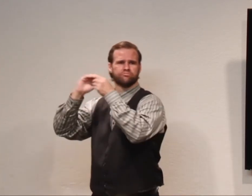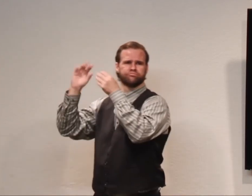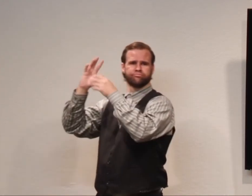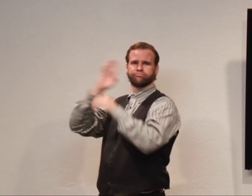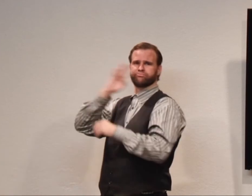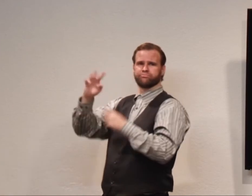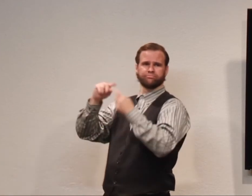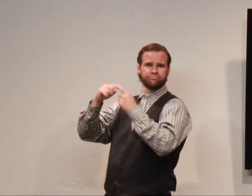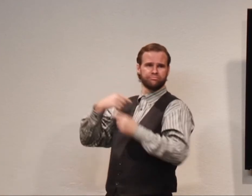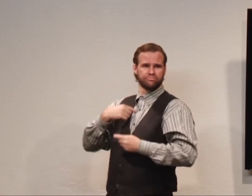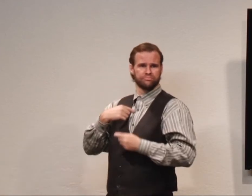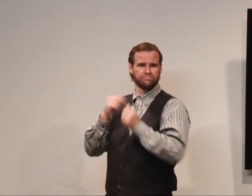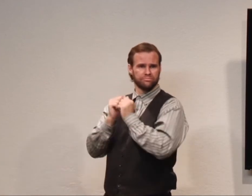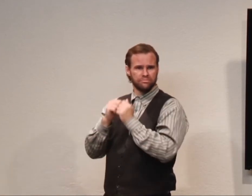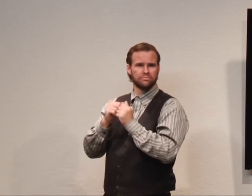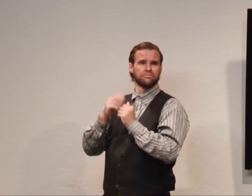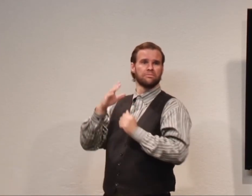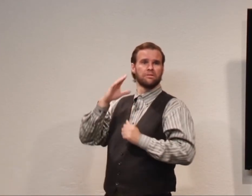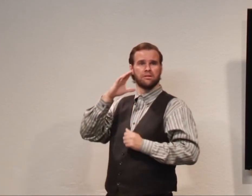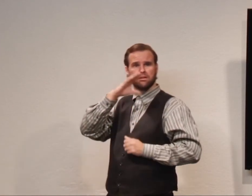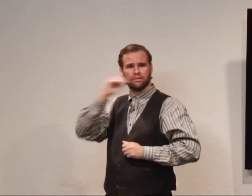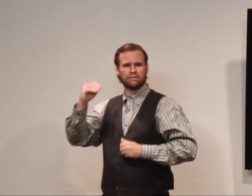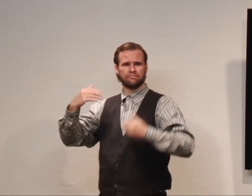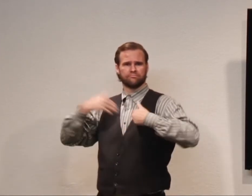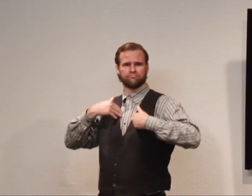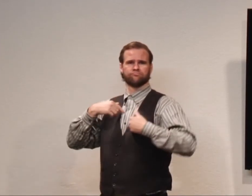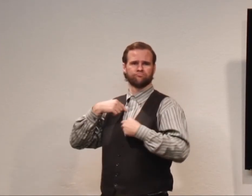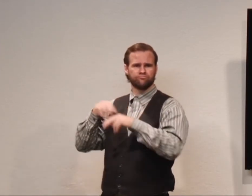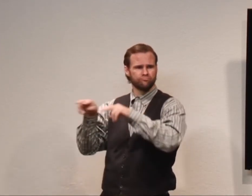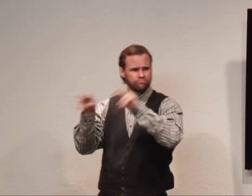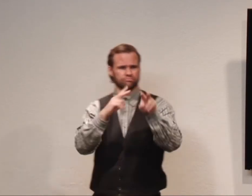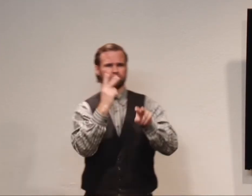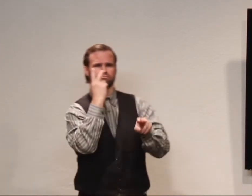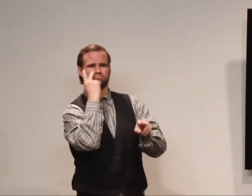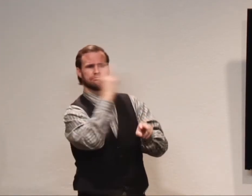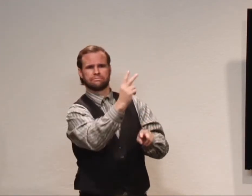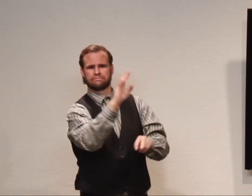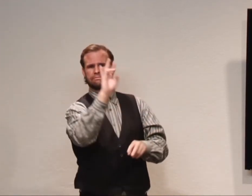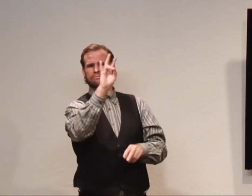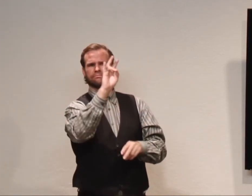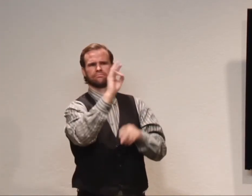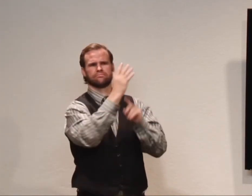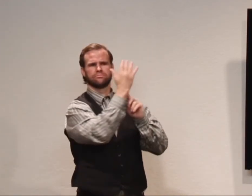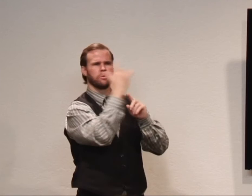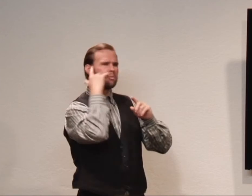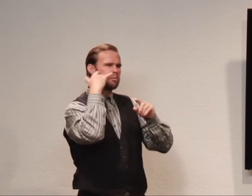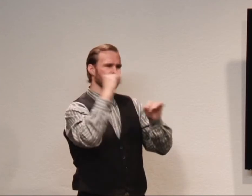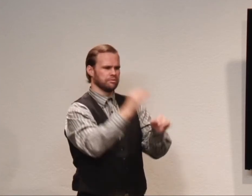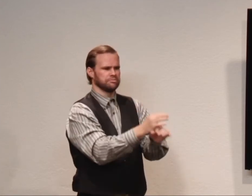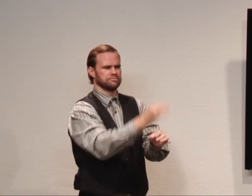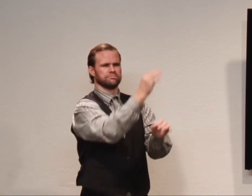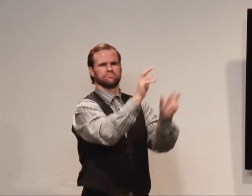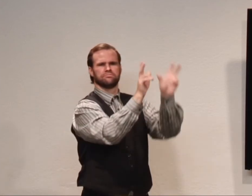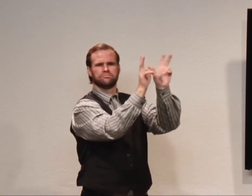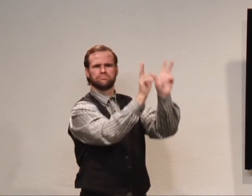with me. And having turned, I saw seven golden lampstands."